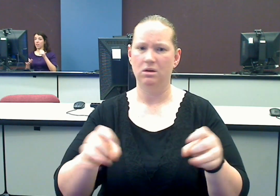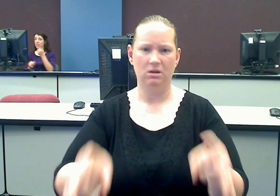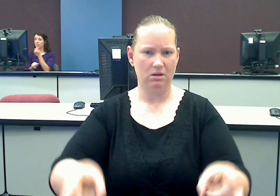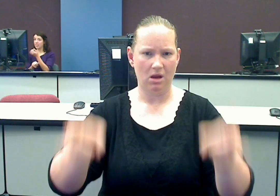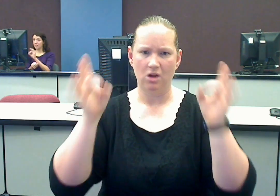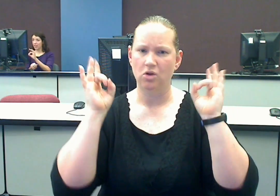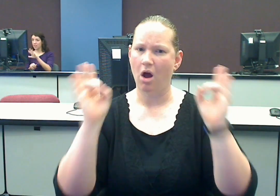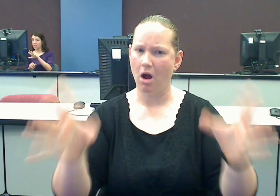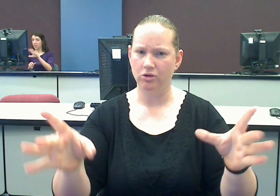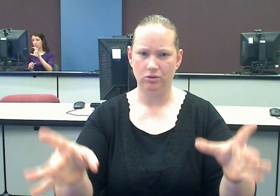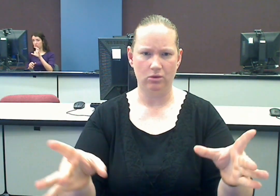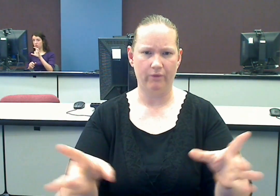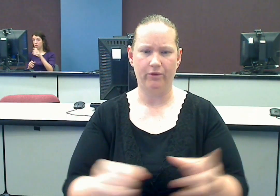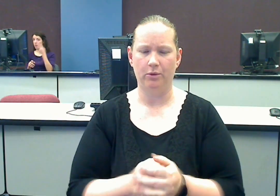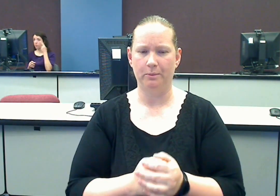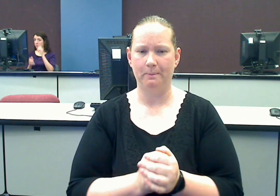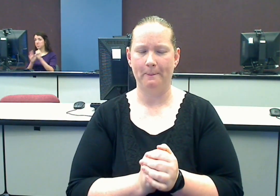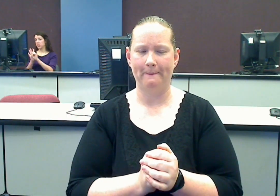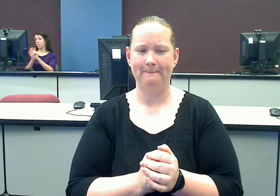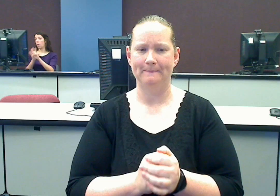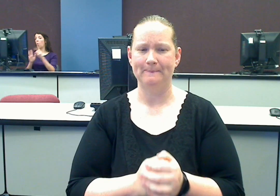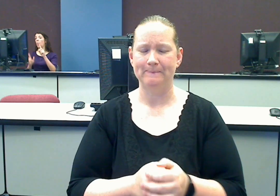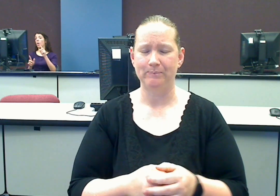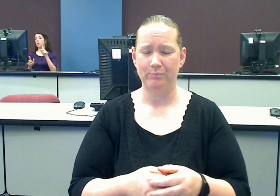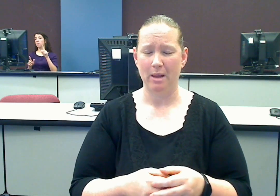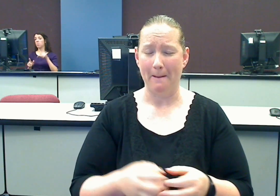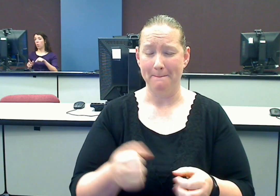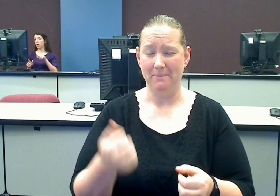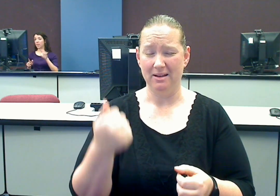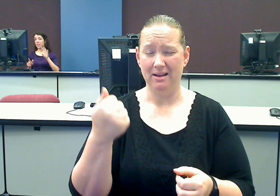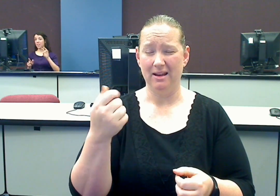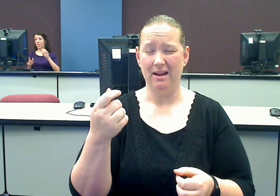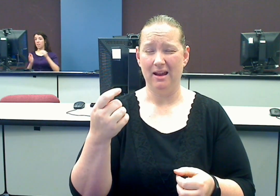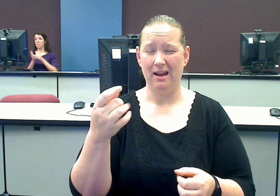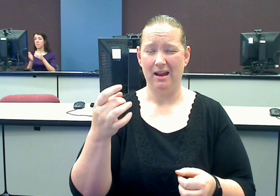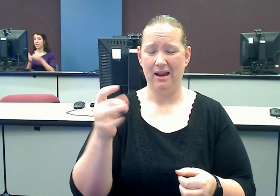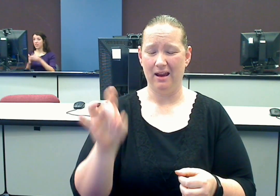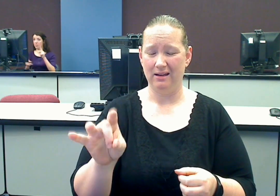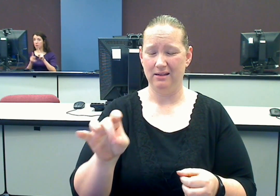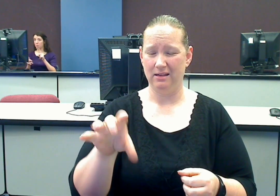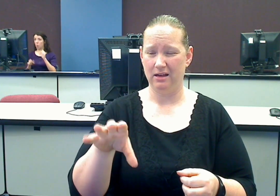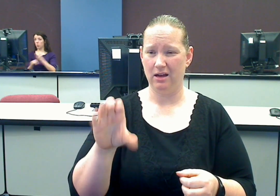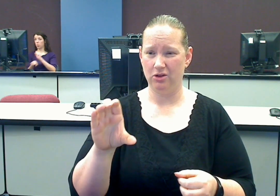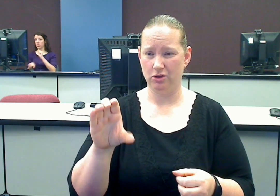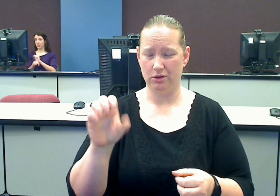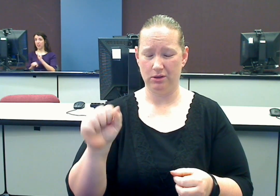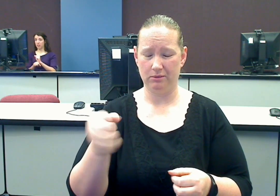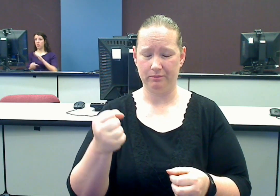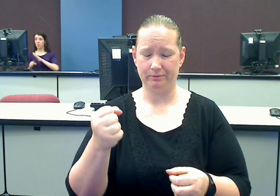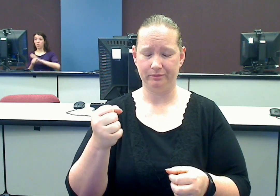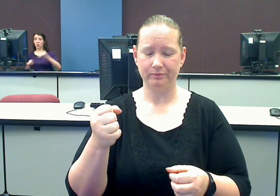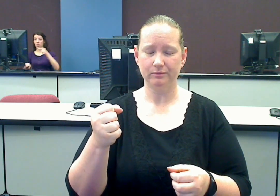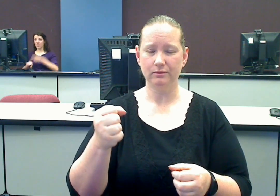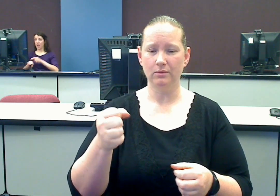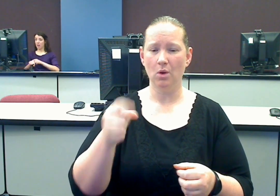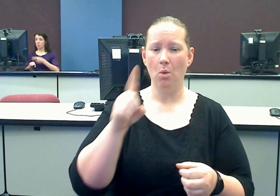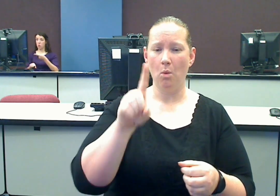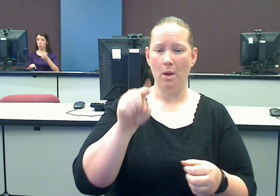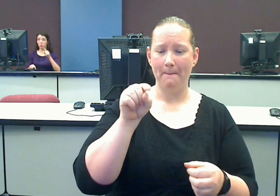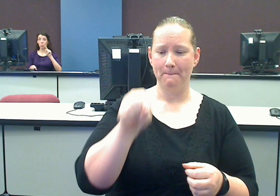1.7 million people were working full-time. Those 1.7 million people were